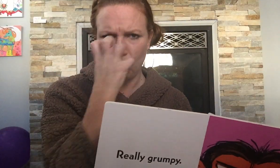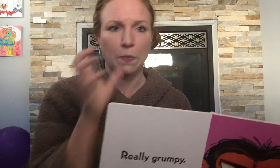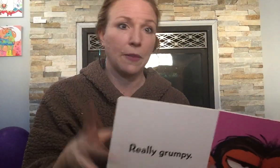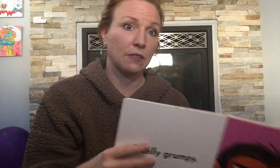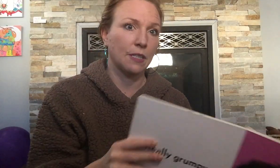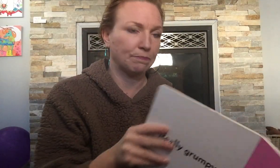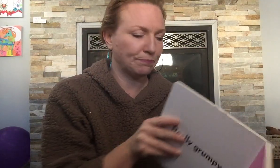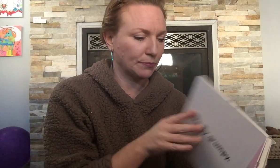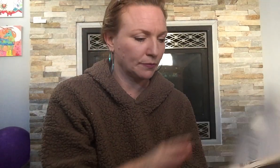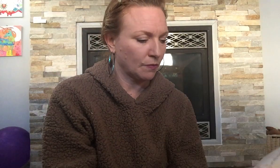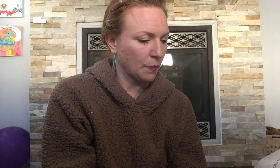That's it.